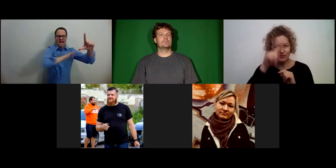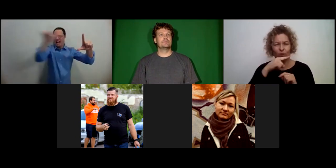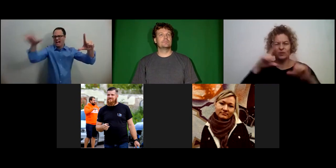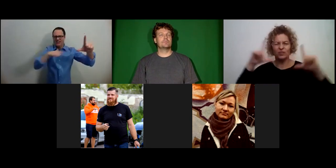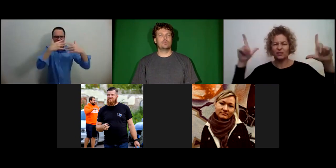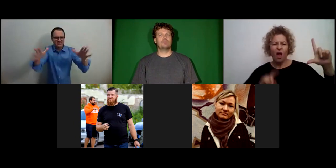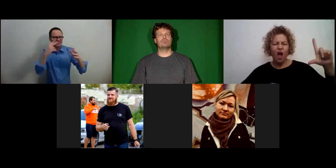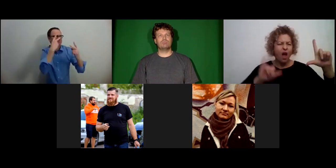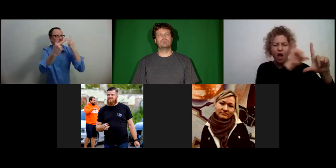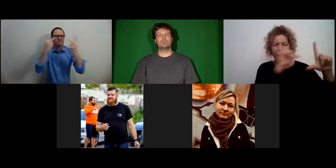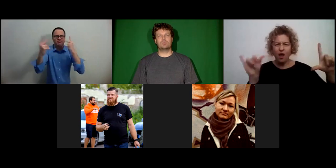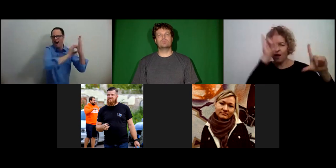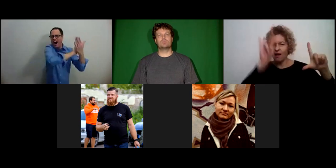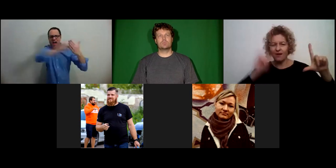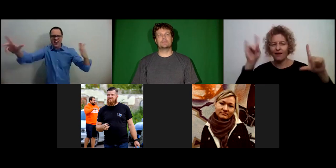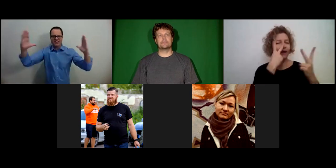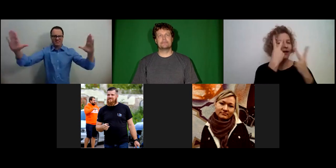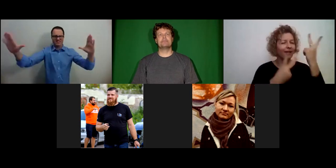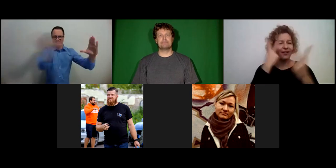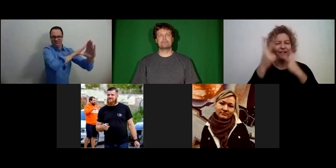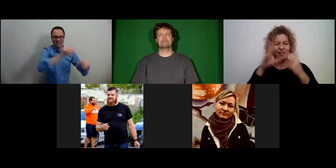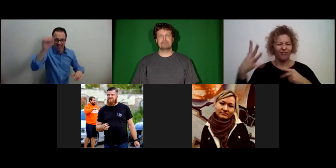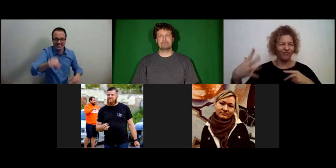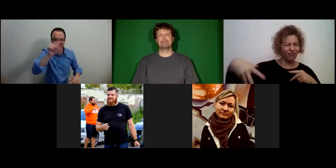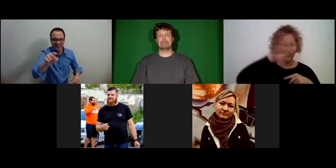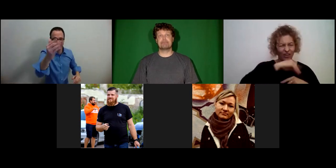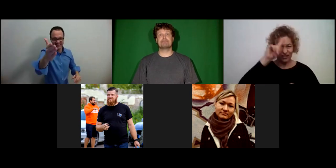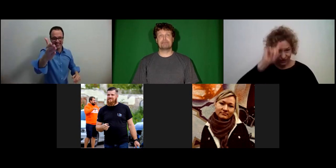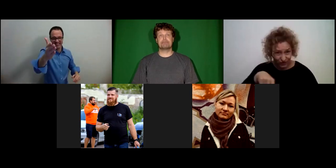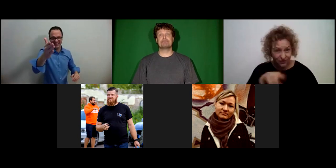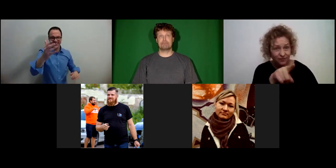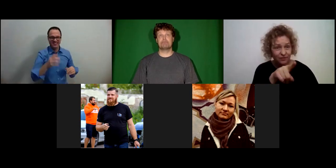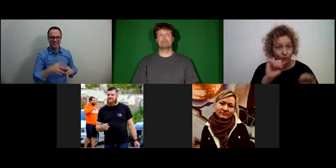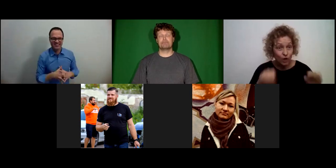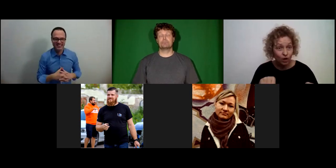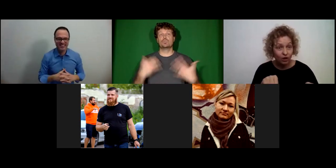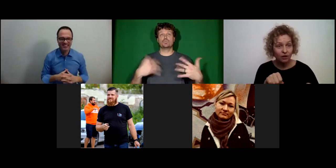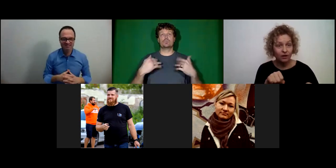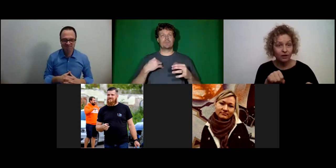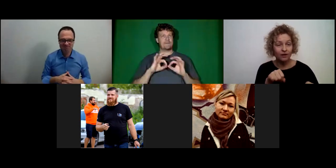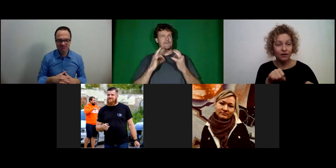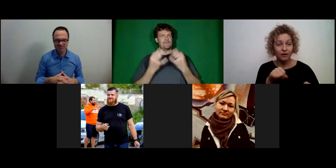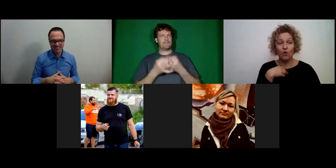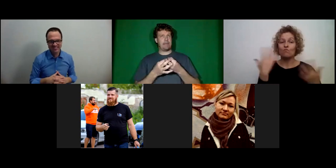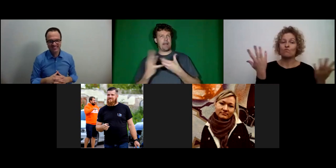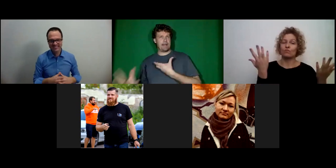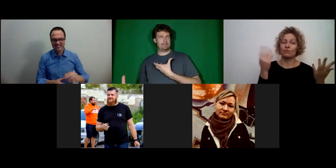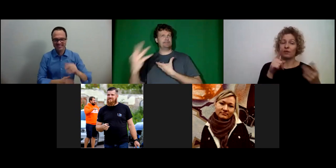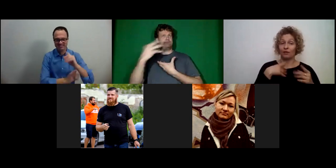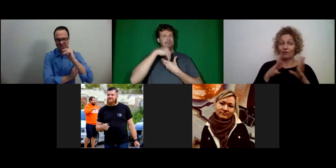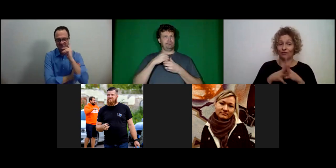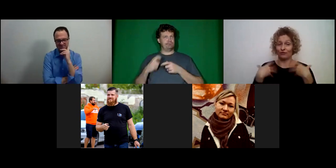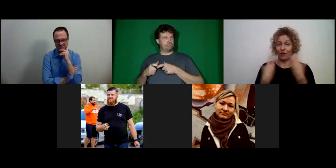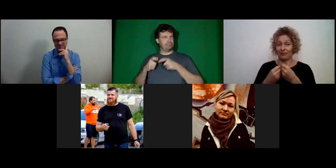And you've traveled in a Russian competition. You've seen all of Russia, right? That huge continent almost. Is that